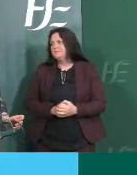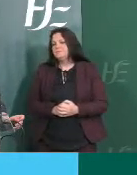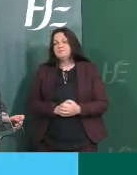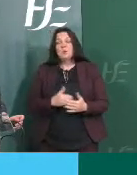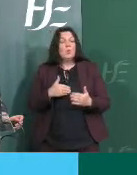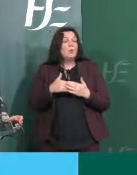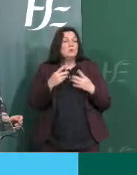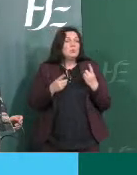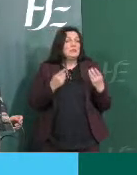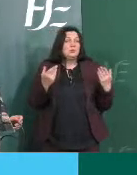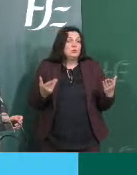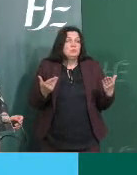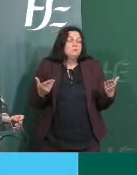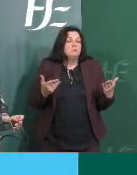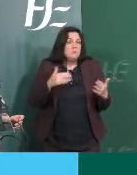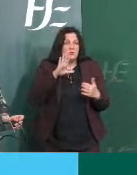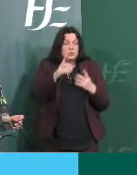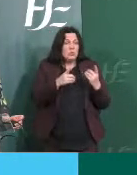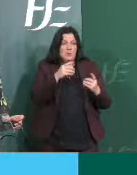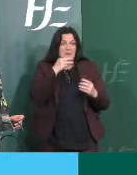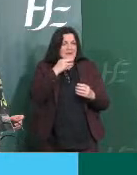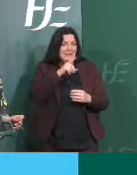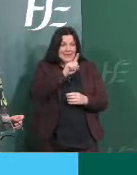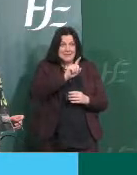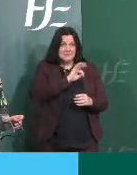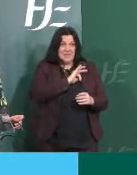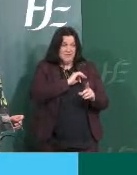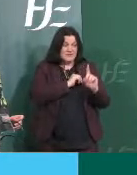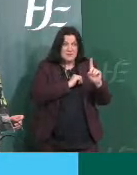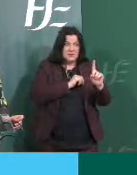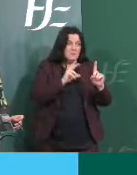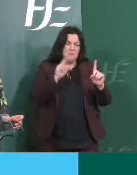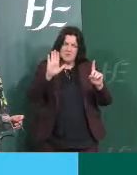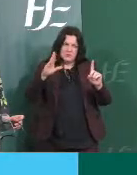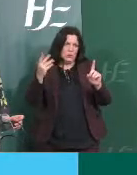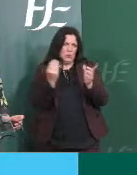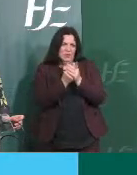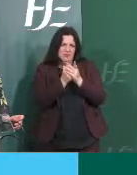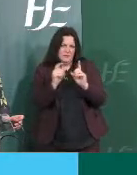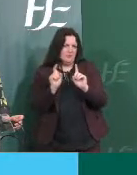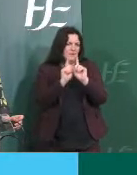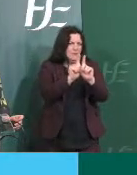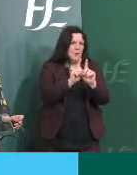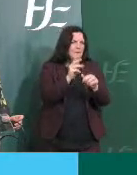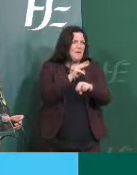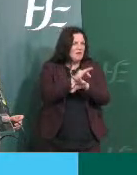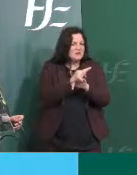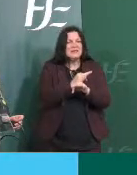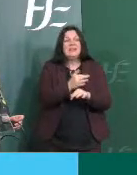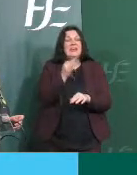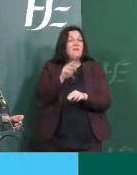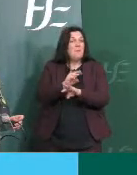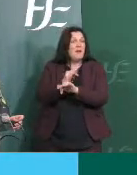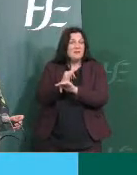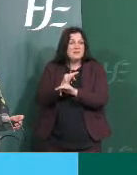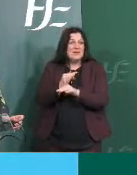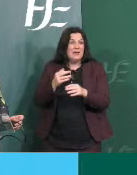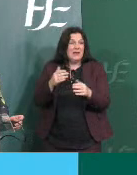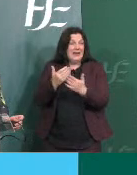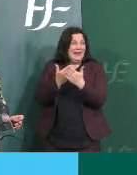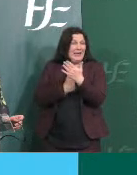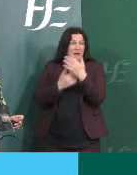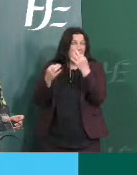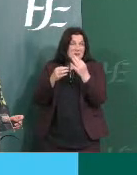What do you need to do for the appointment? Well, the children can't come alone. They must come with somebody, and ideally a parent or legal guardian. But if that parent or legal guardian isn't